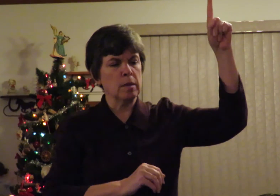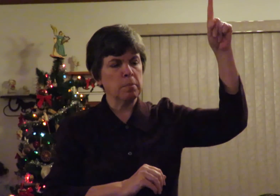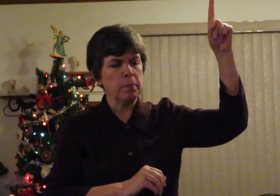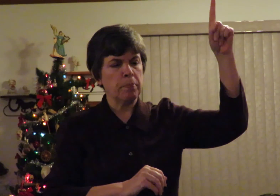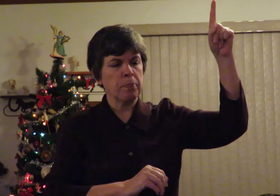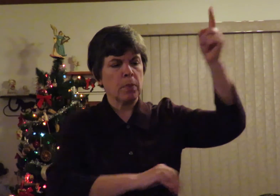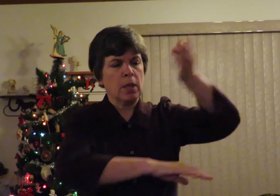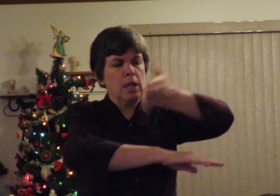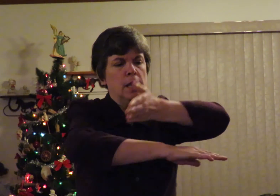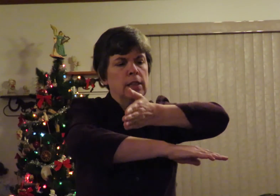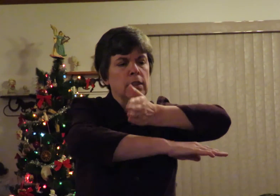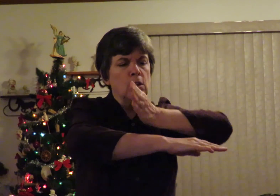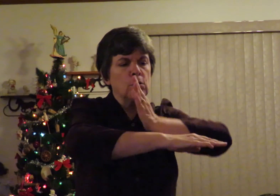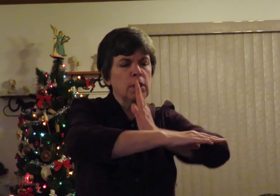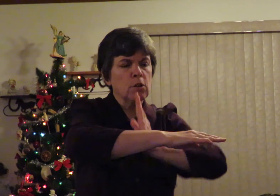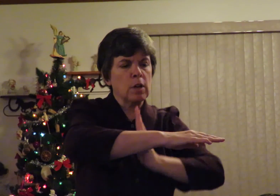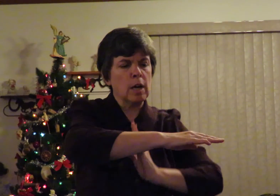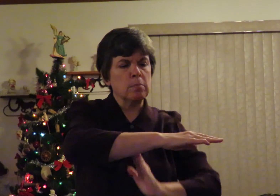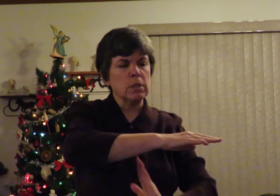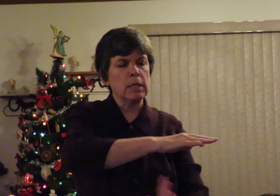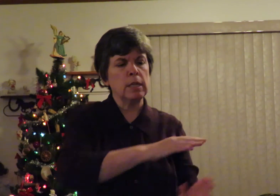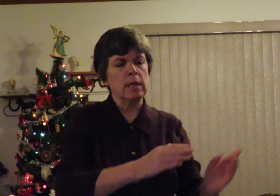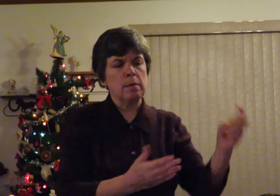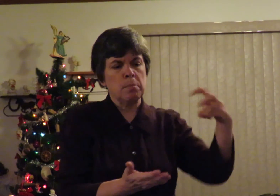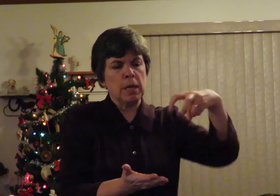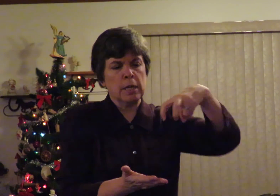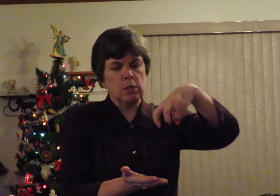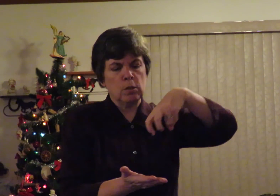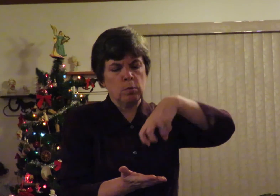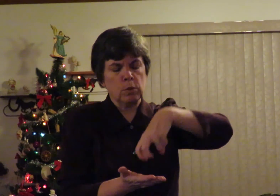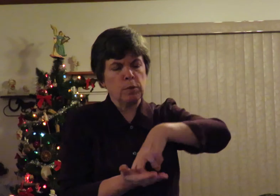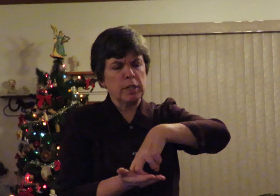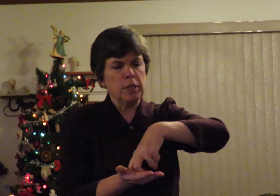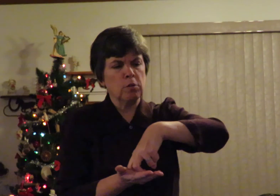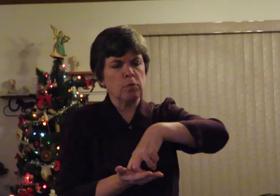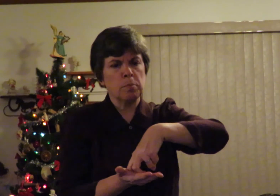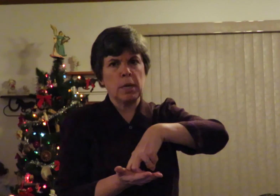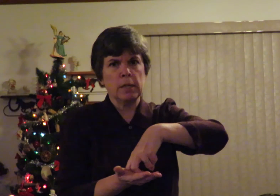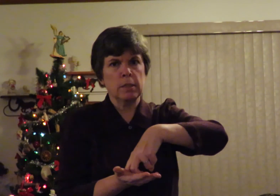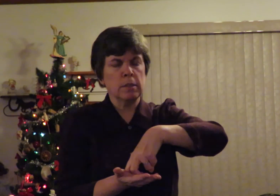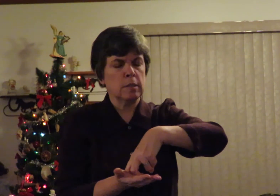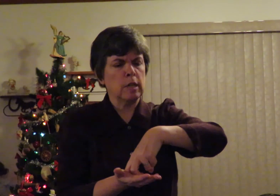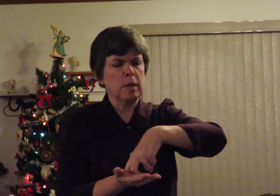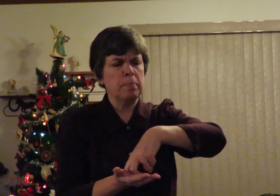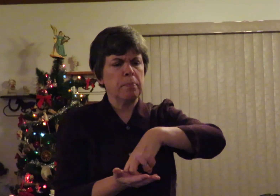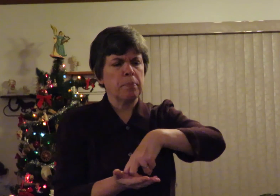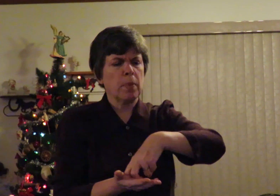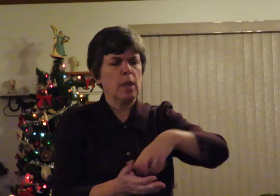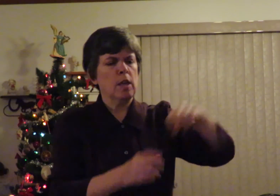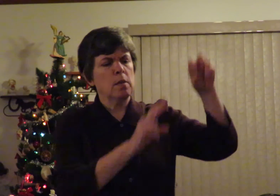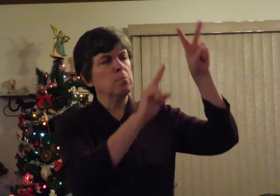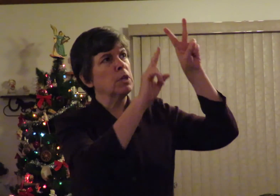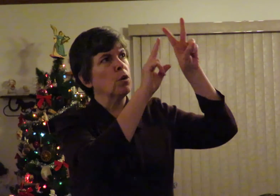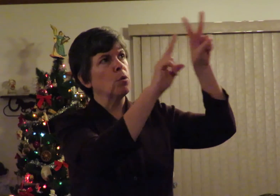him lowly or humbly bend. We're doing kneel for bend this time.